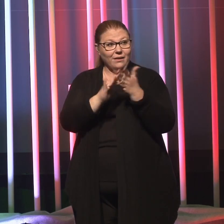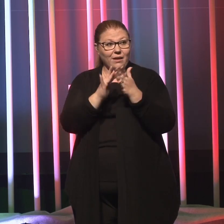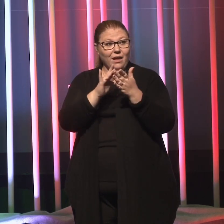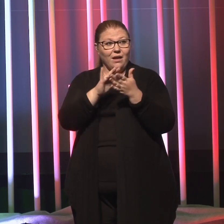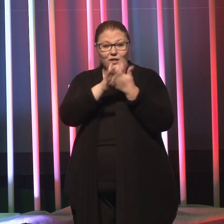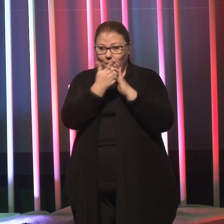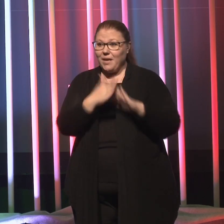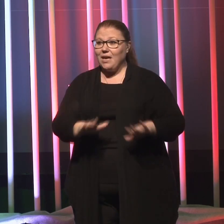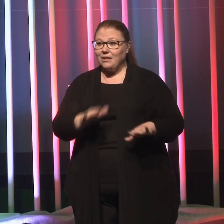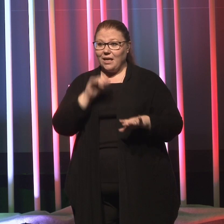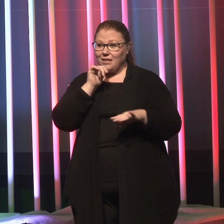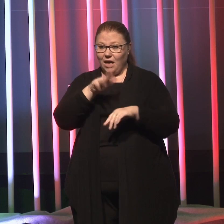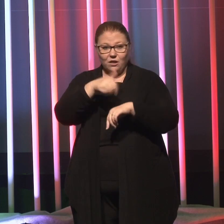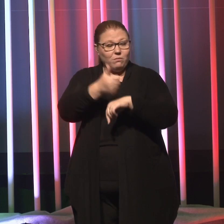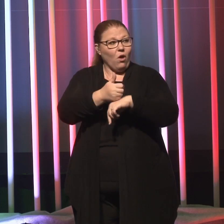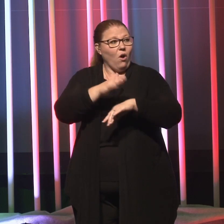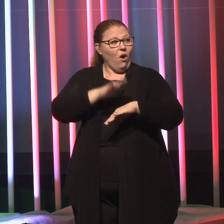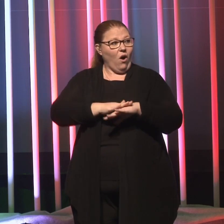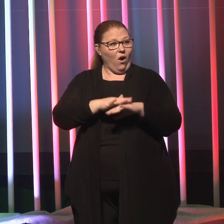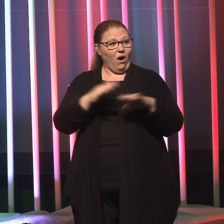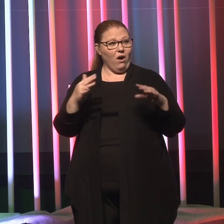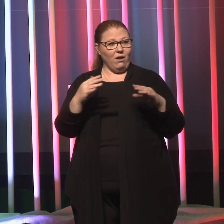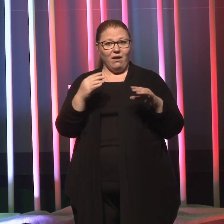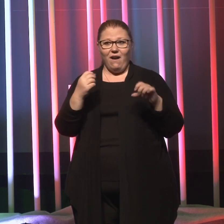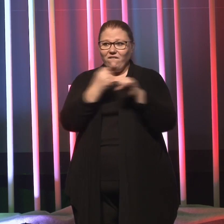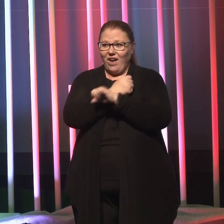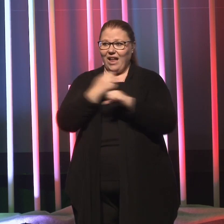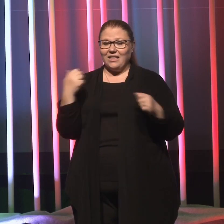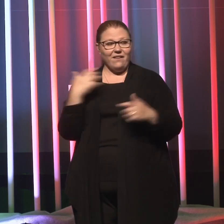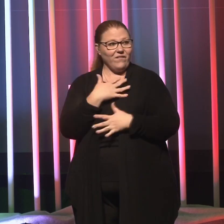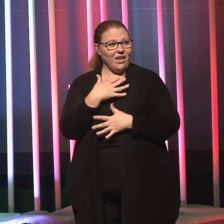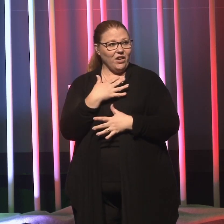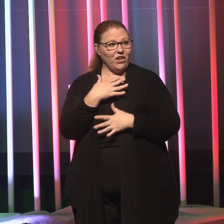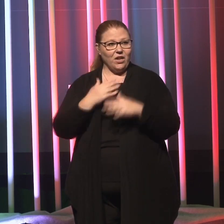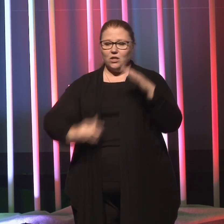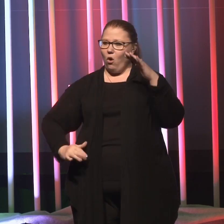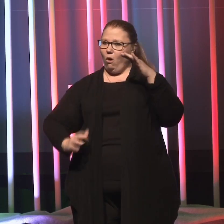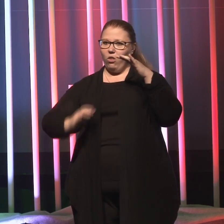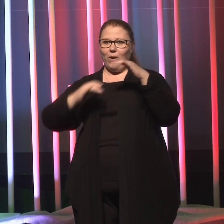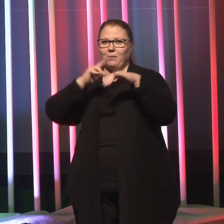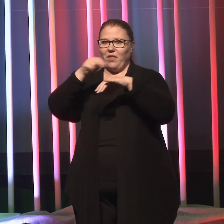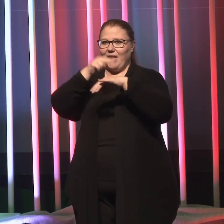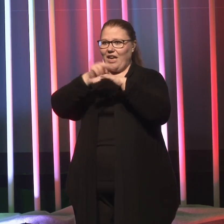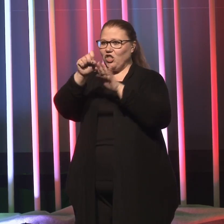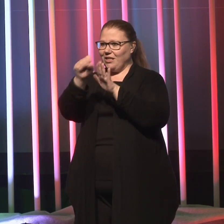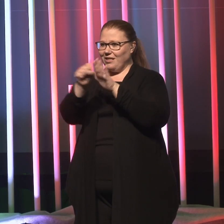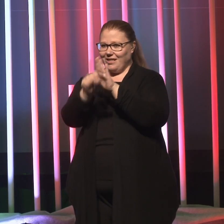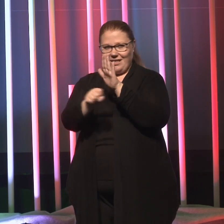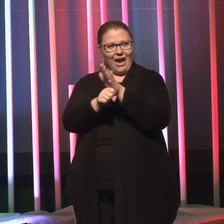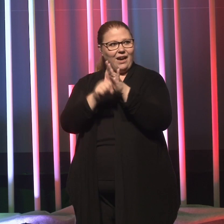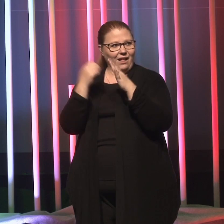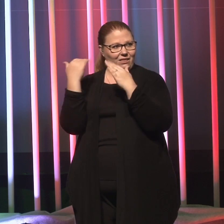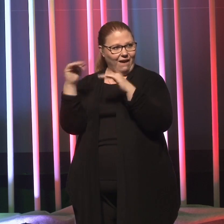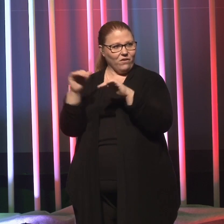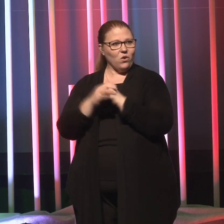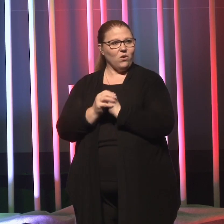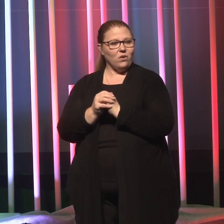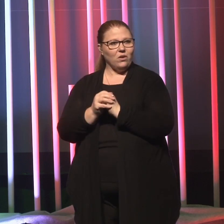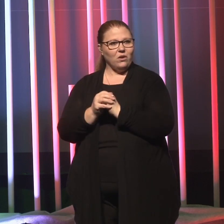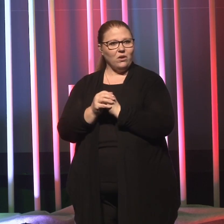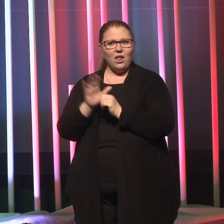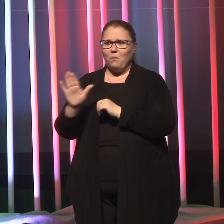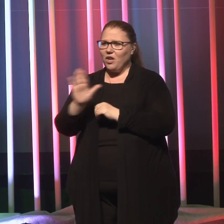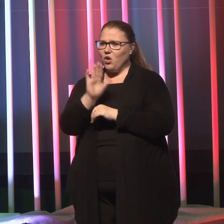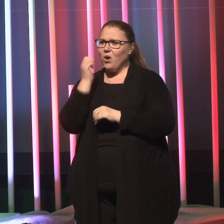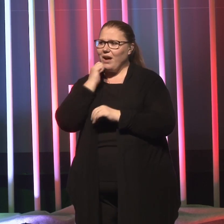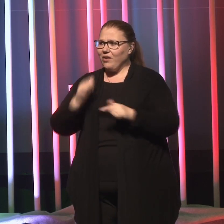violence or fear, and I believe that extends all the way up to the nation-state level, but what about your everyday life? Well, here's what I would encourage